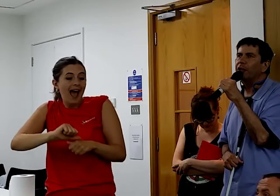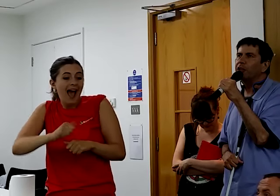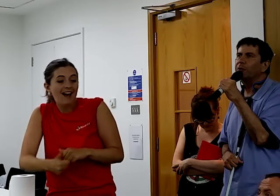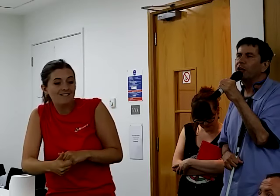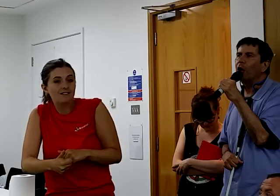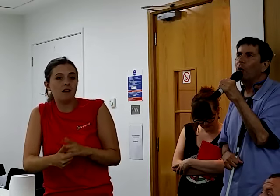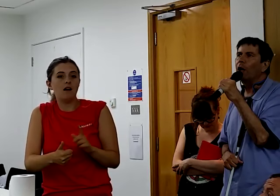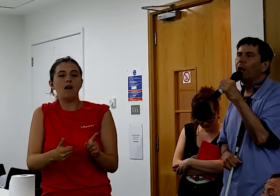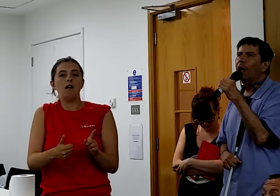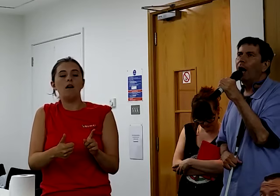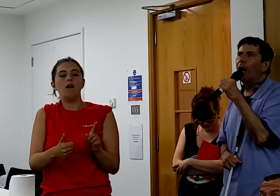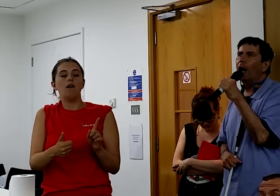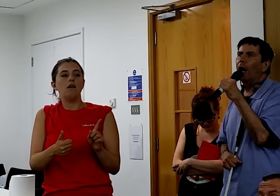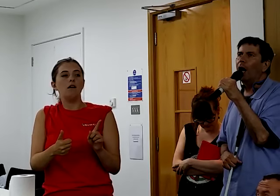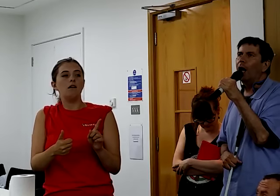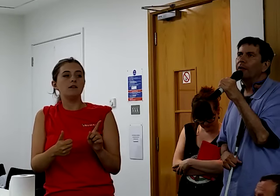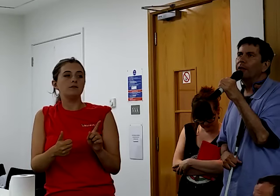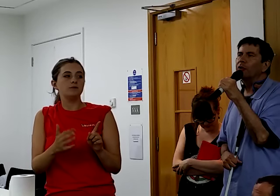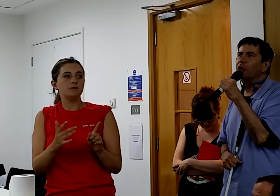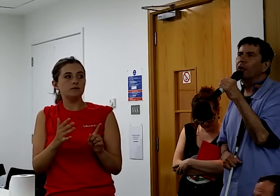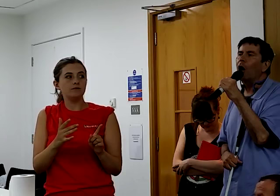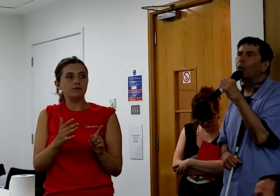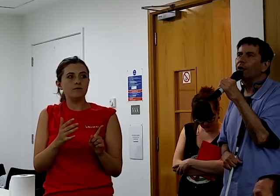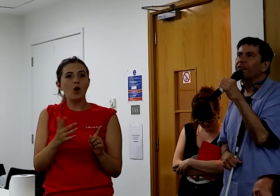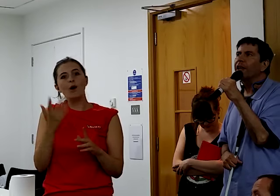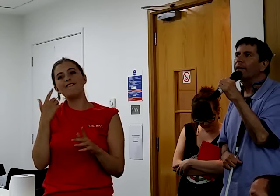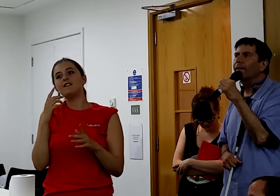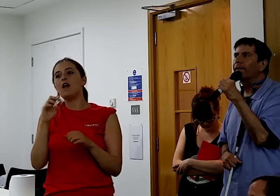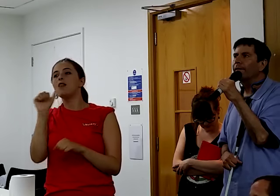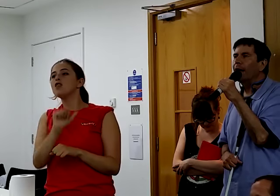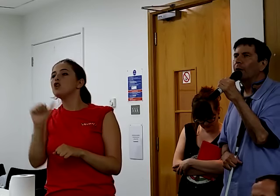after the referendum result, there's a